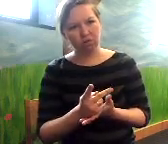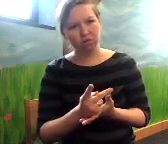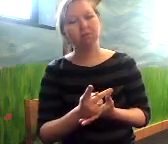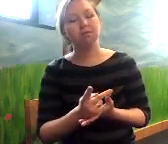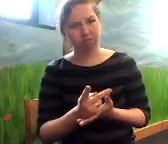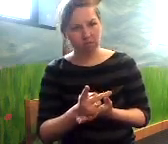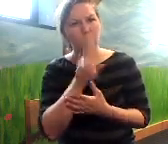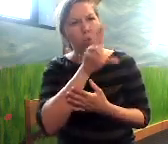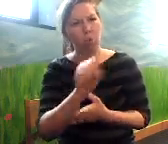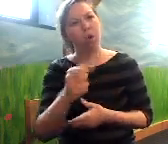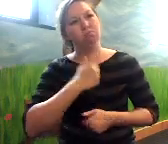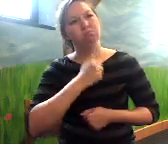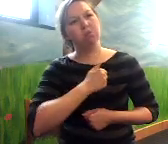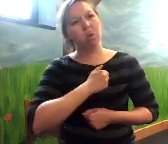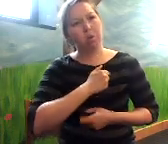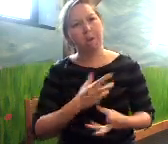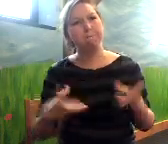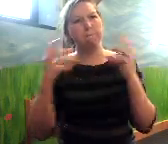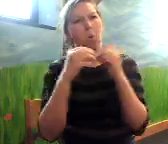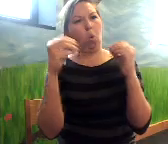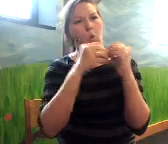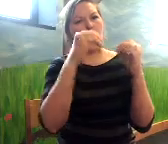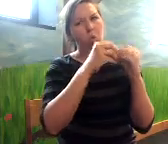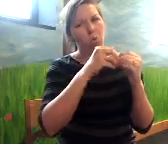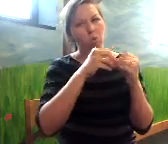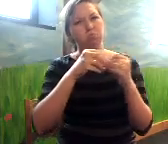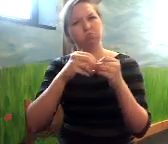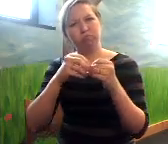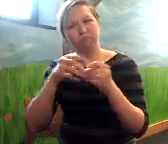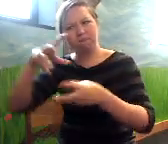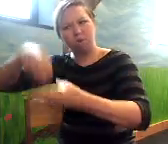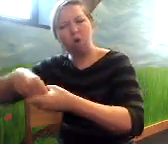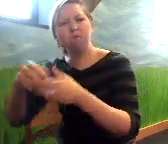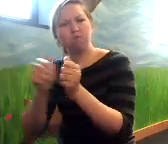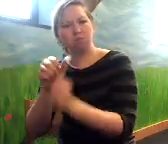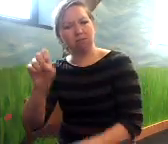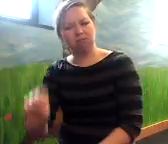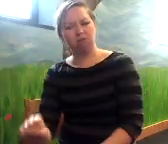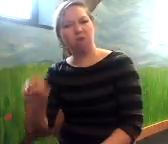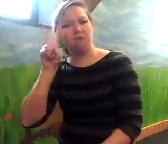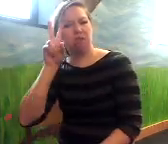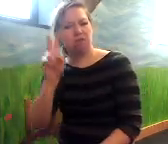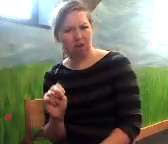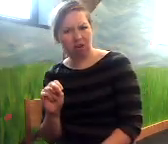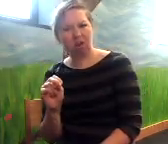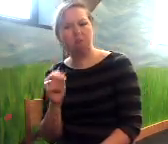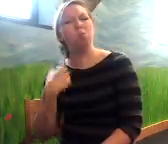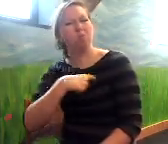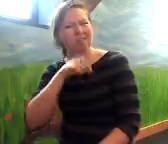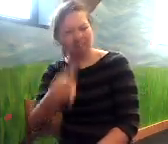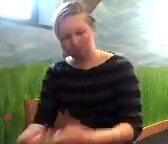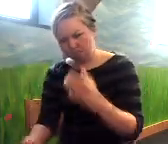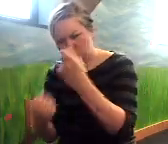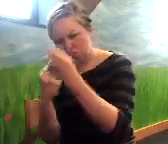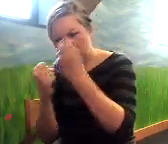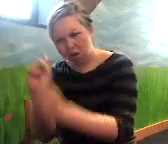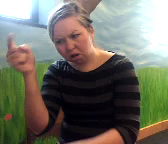significantly increases American troop involvement and, like I said, Americanizes the war effort. So again,